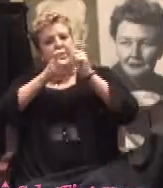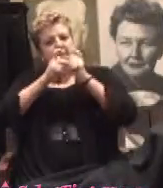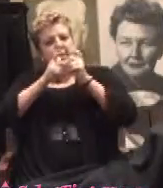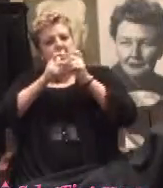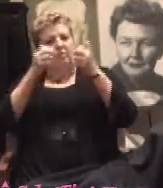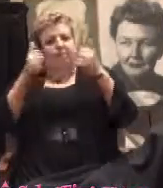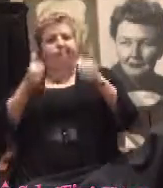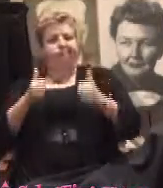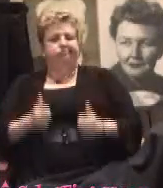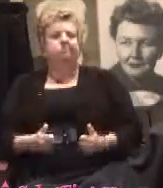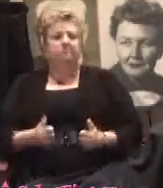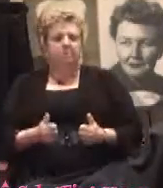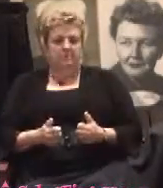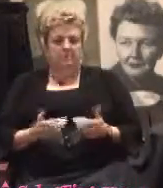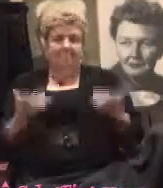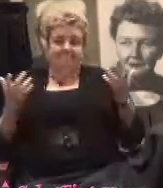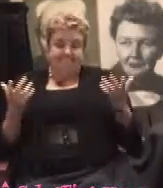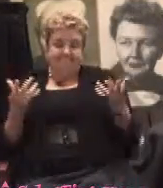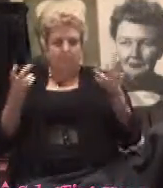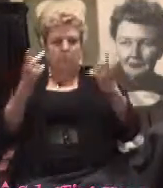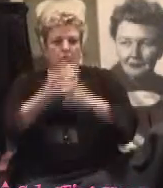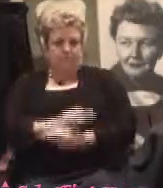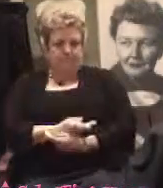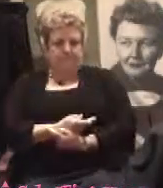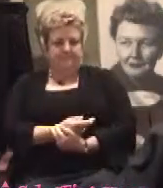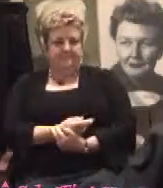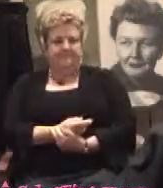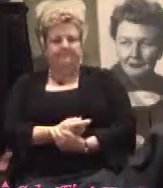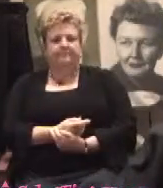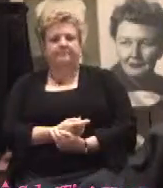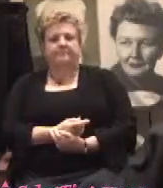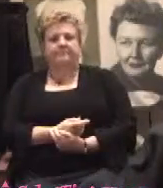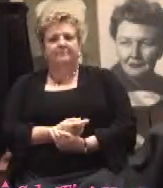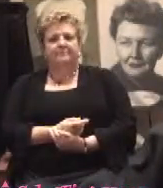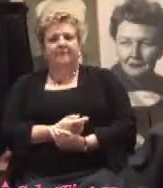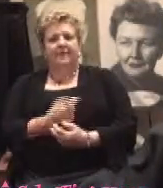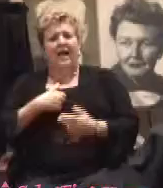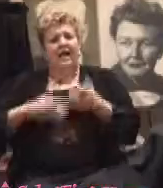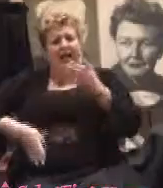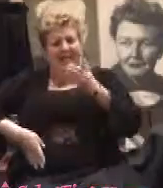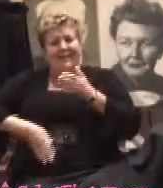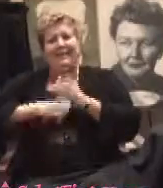I actually, you know, I got kicked out of a rock and roll band for drinking too much.